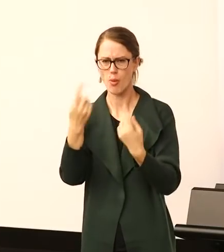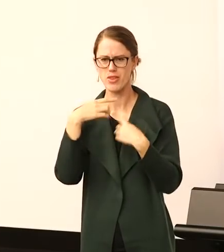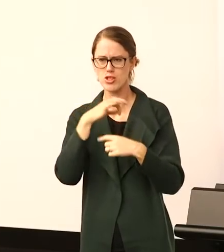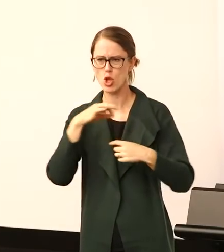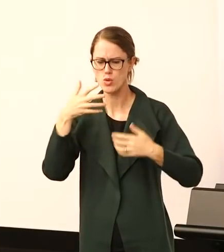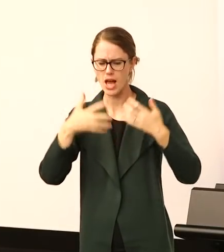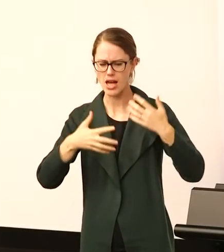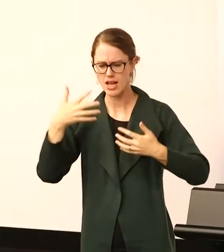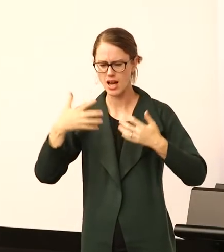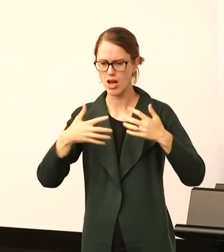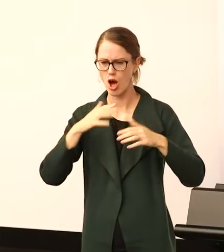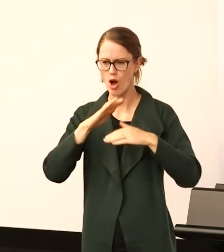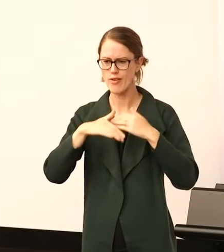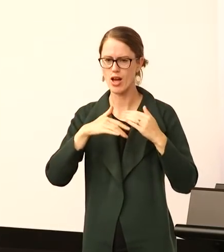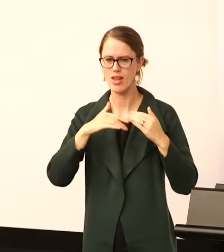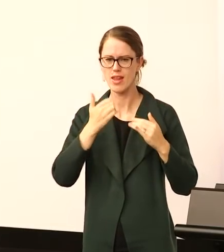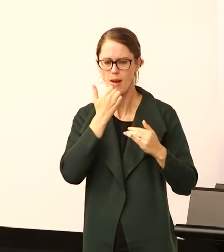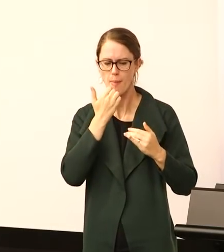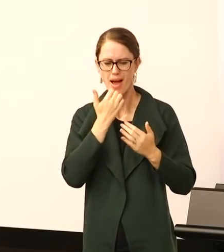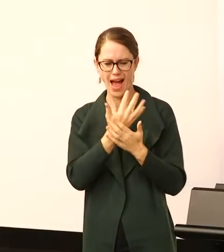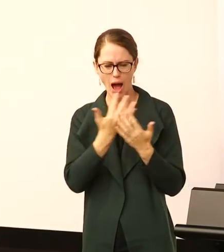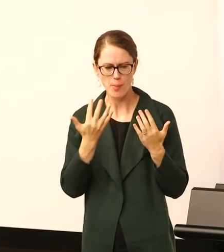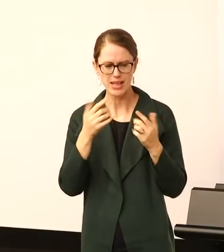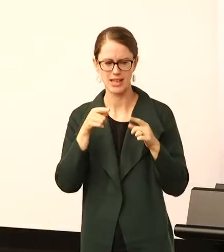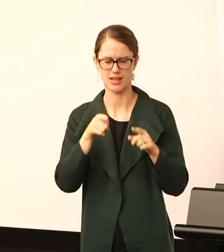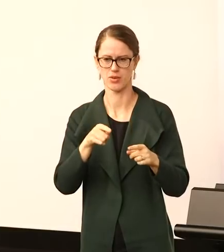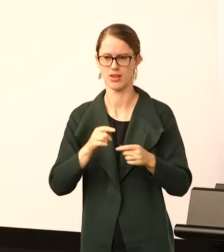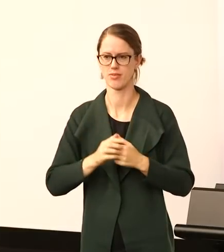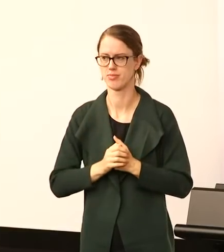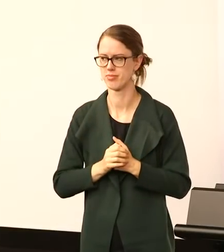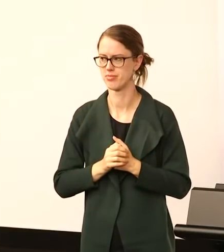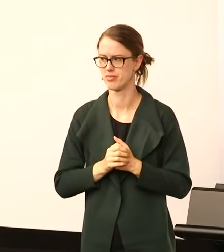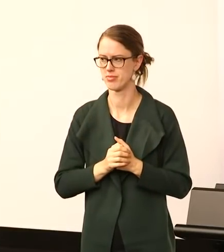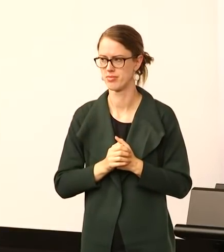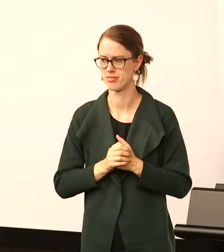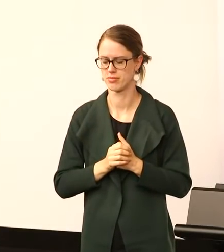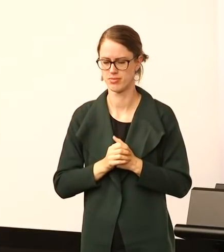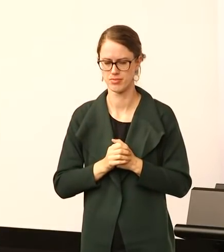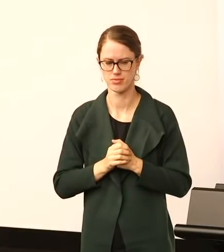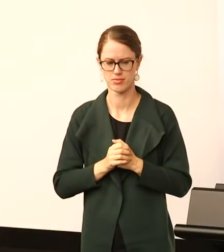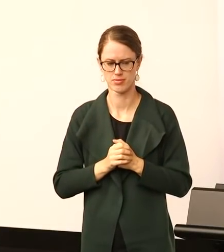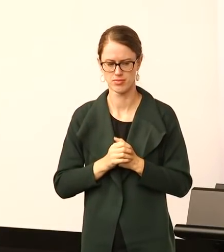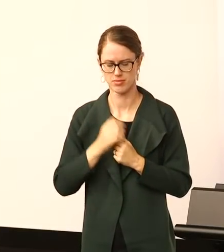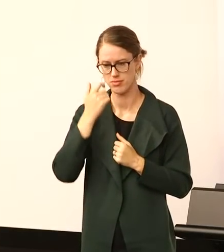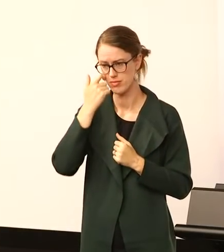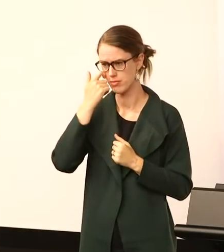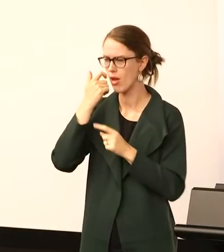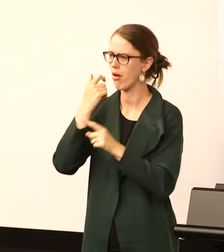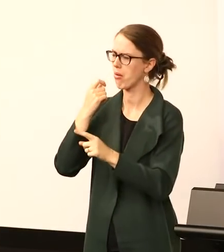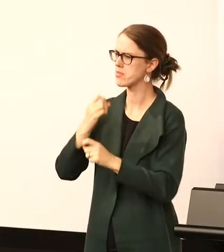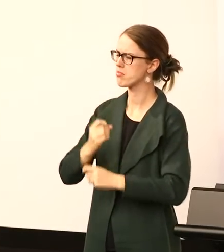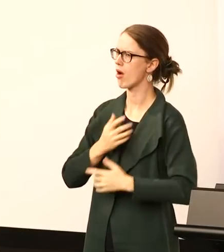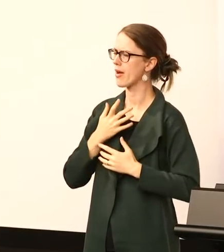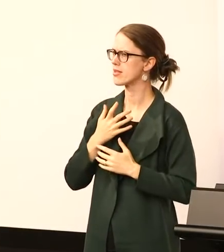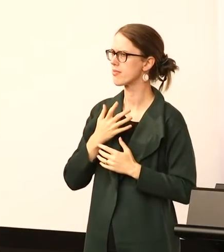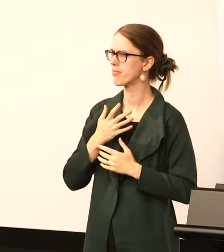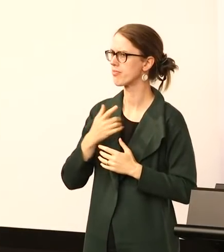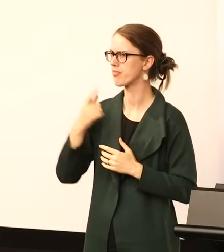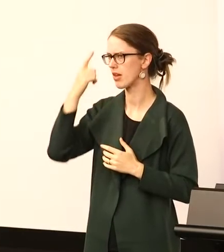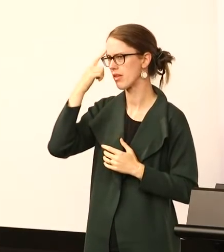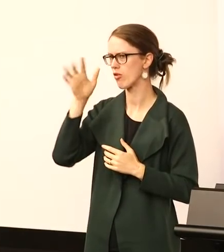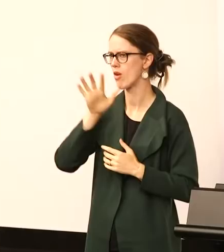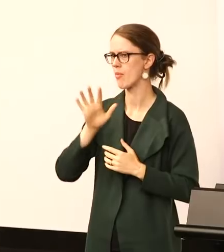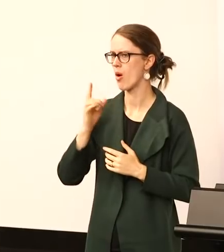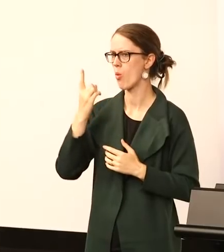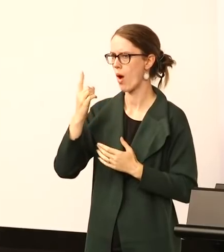me they don't have the data on the number of healthcare workers who were infected with that healthcare. Yep. That surprises me because I think for about a